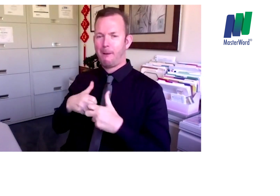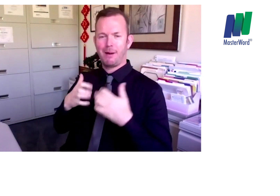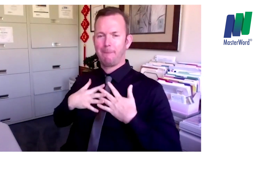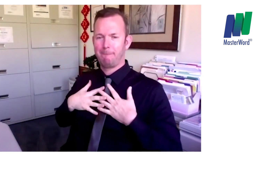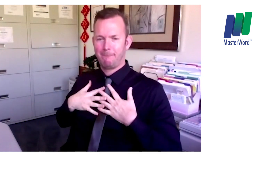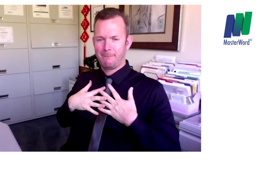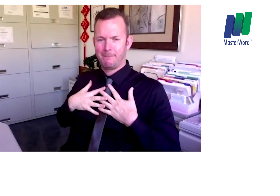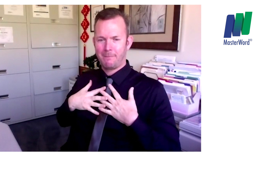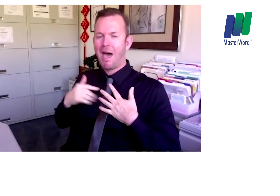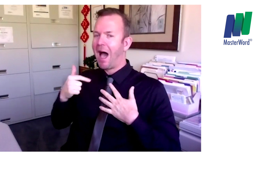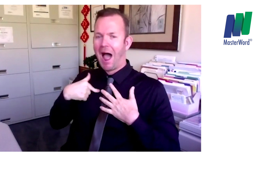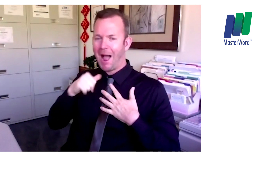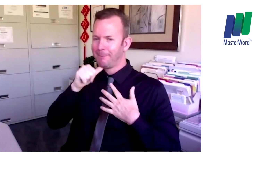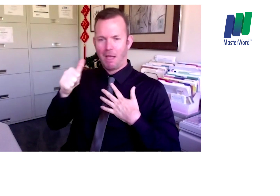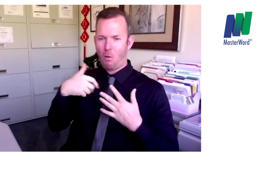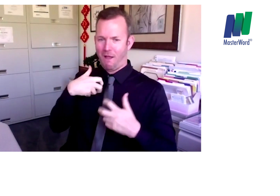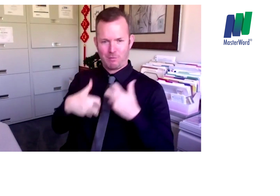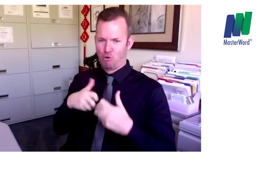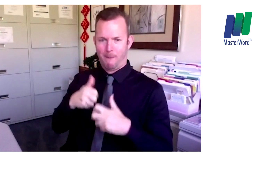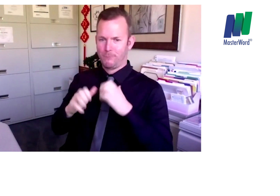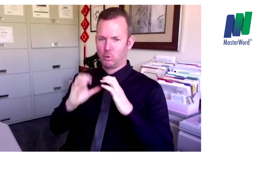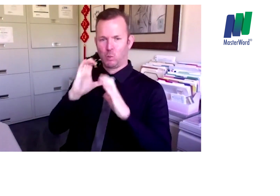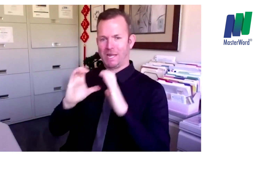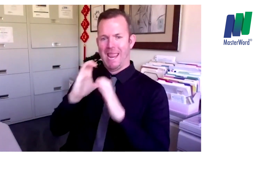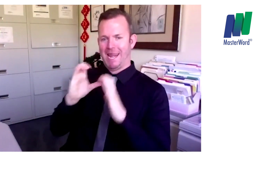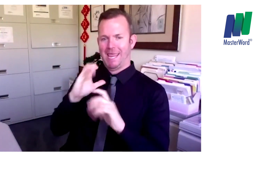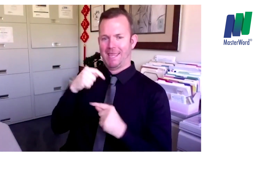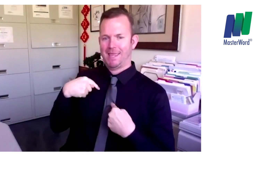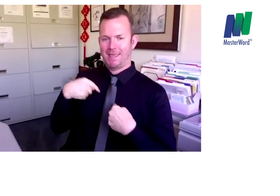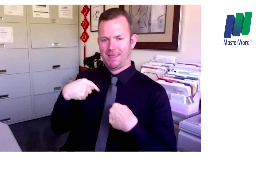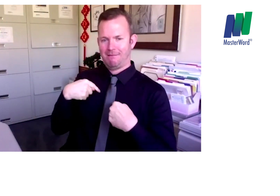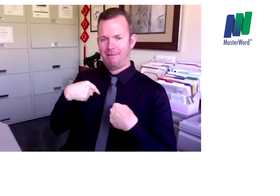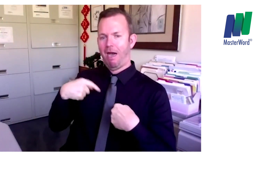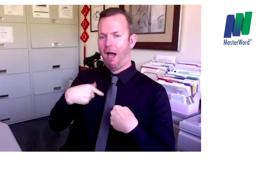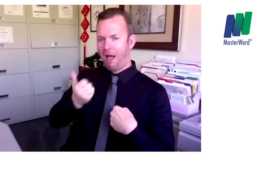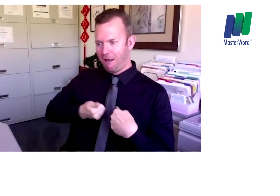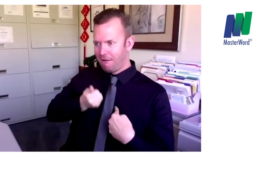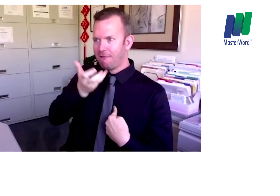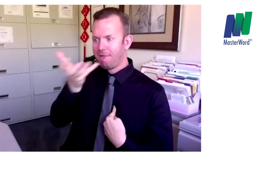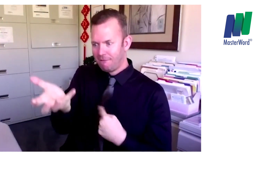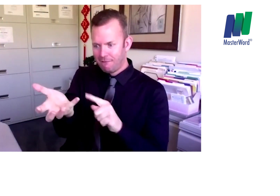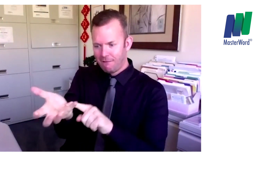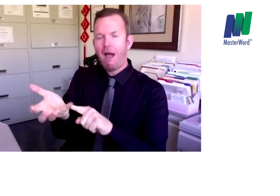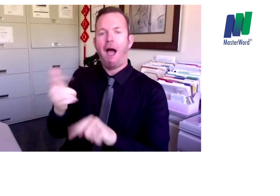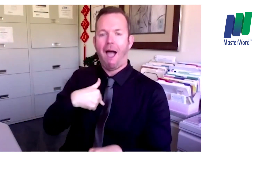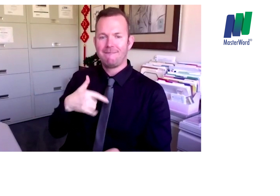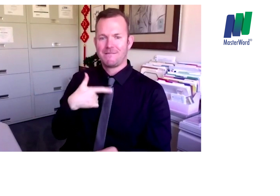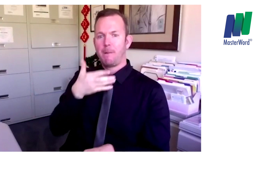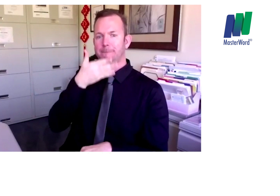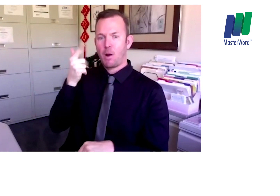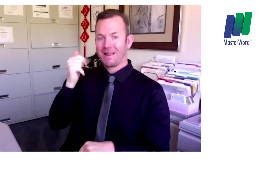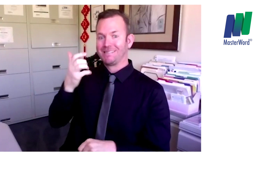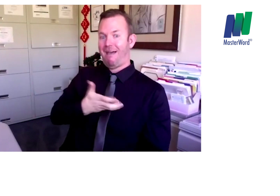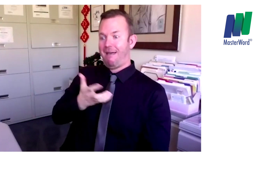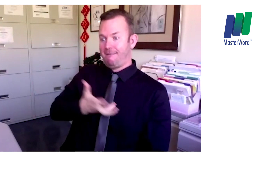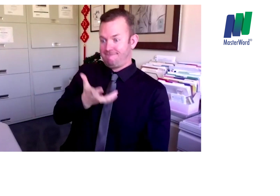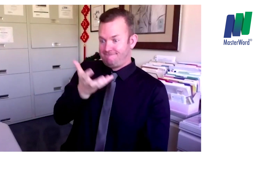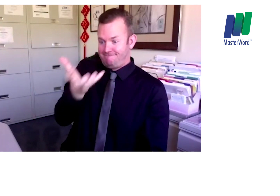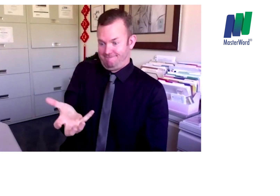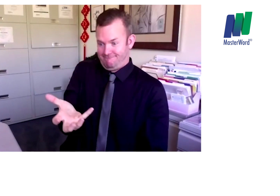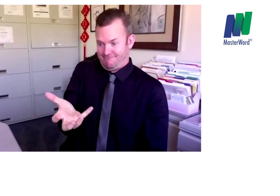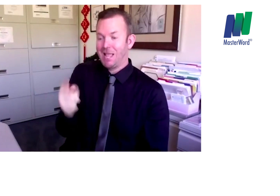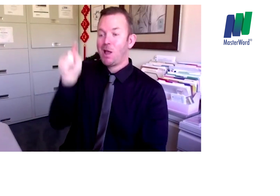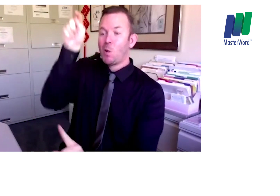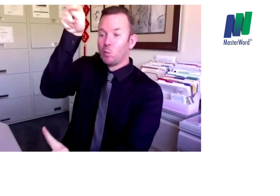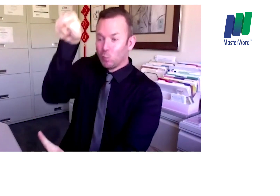eventually I've come to realize that the problem is not with me. I don't have a problem communicating. I've expressed myself. I've expressed in